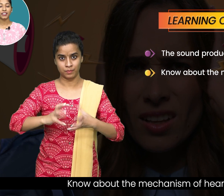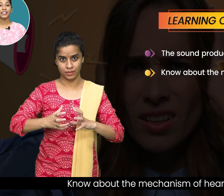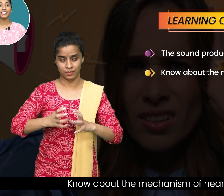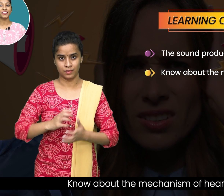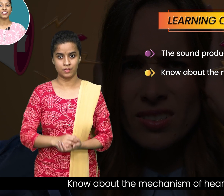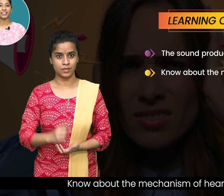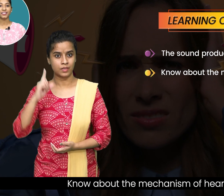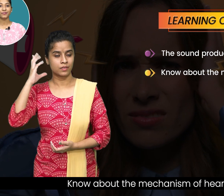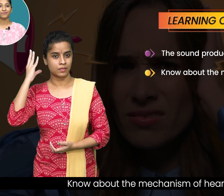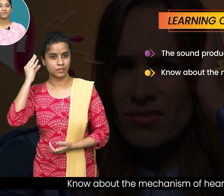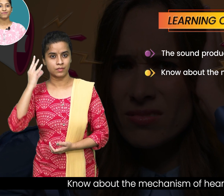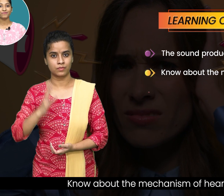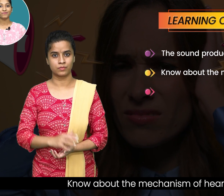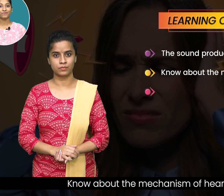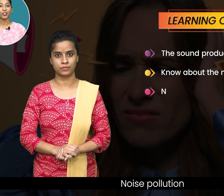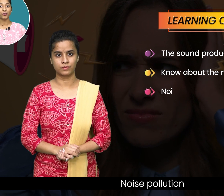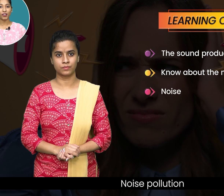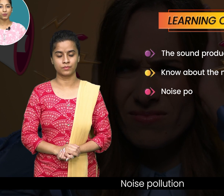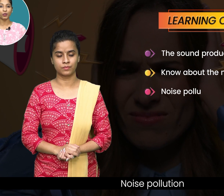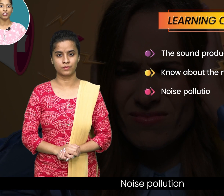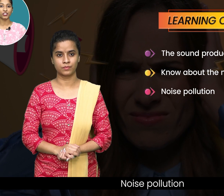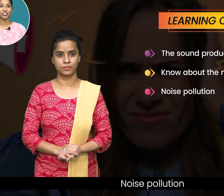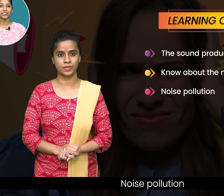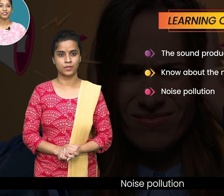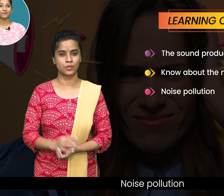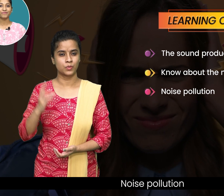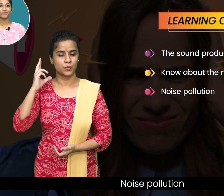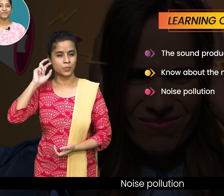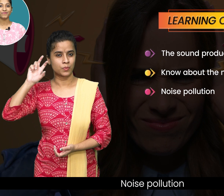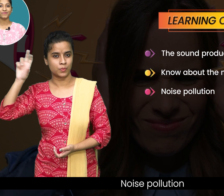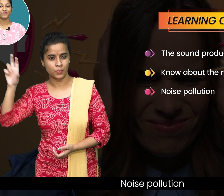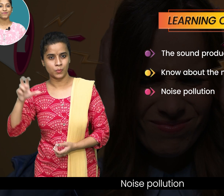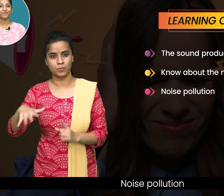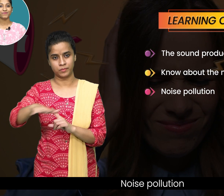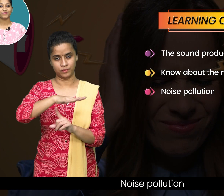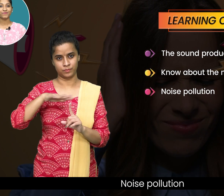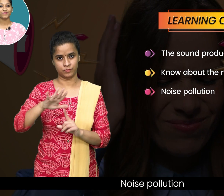of hearing, noise pollution,